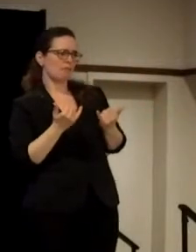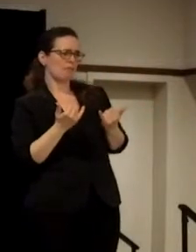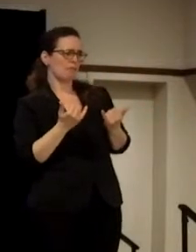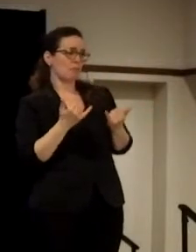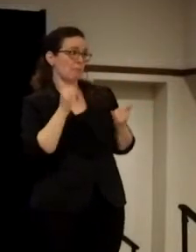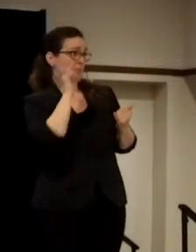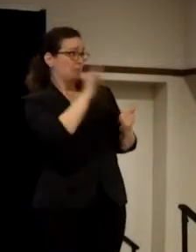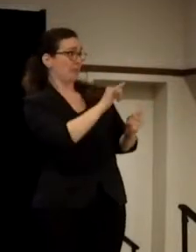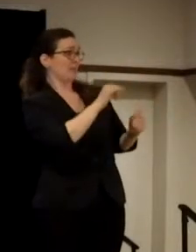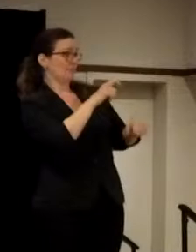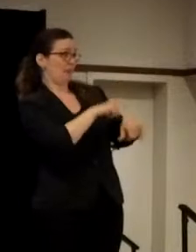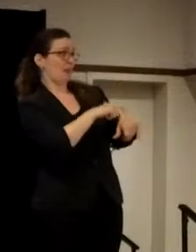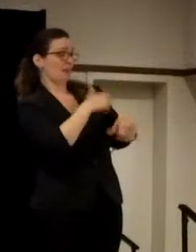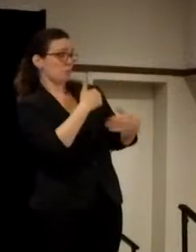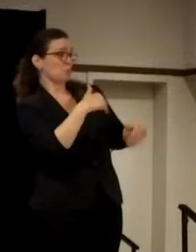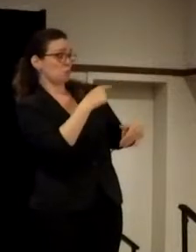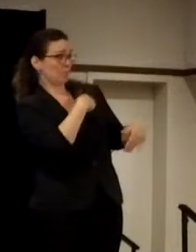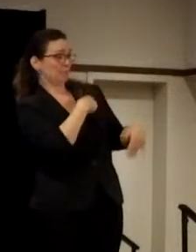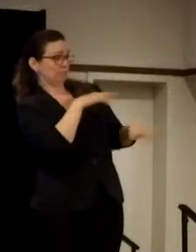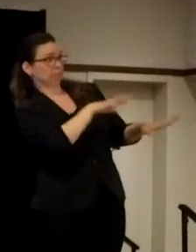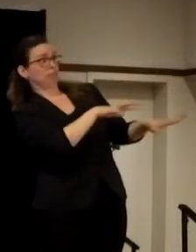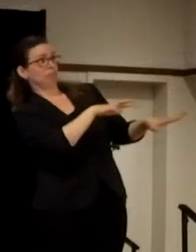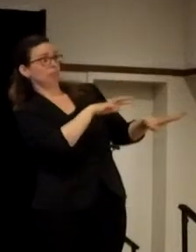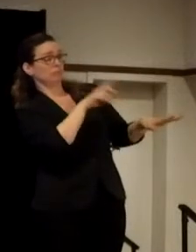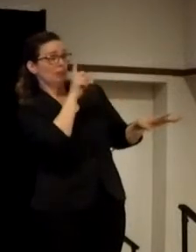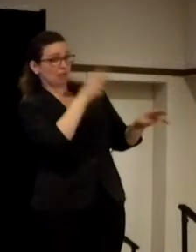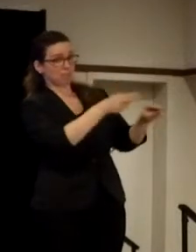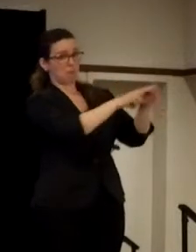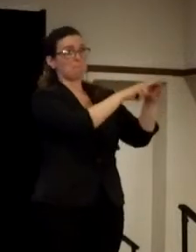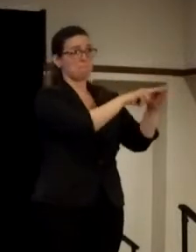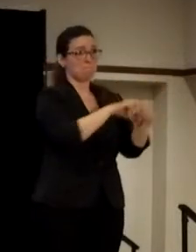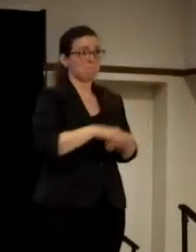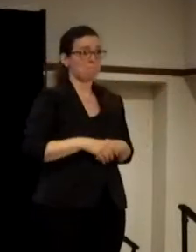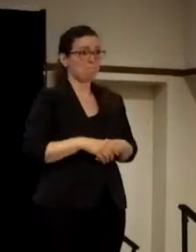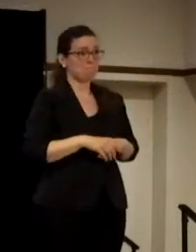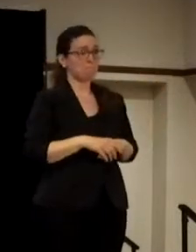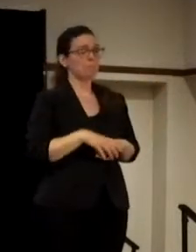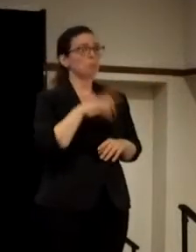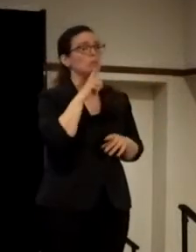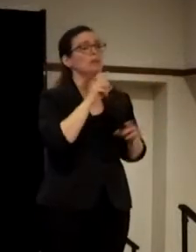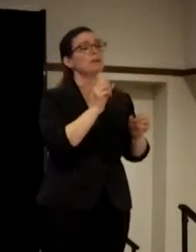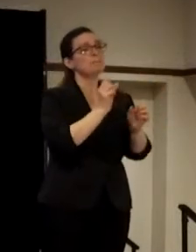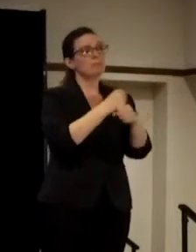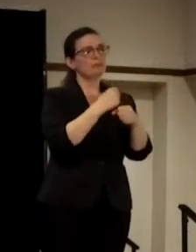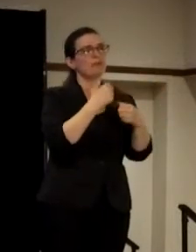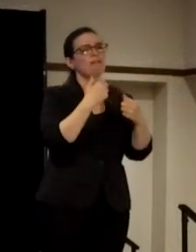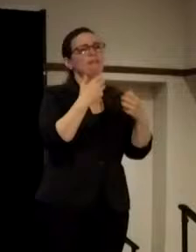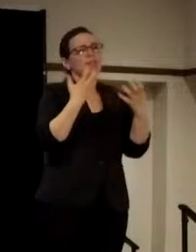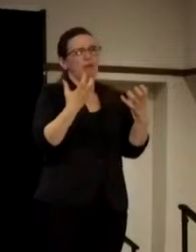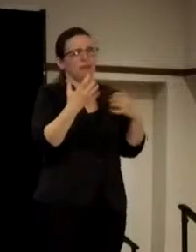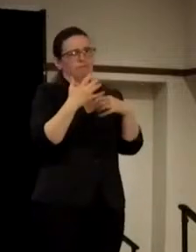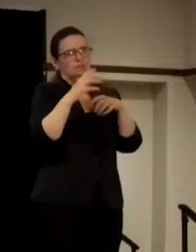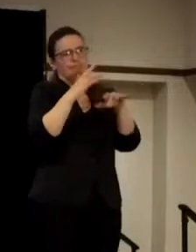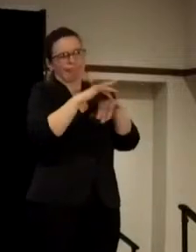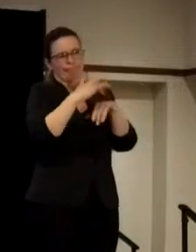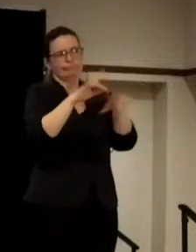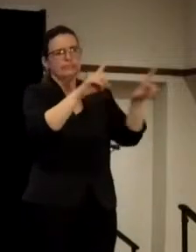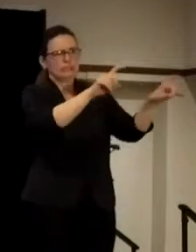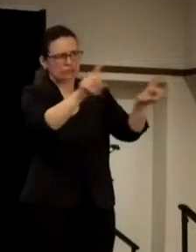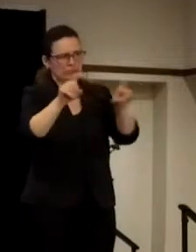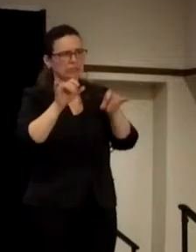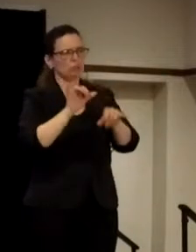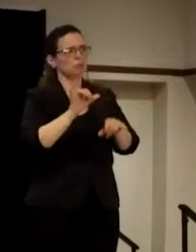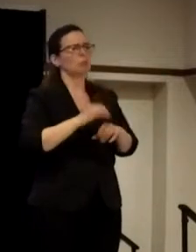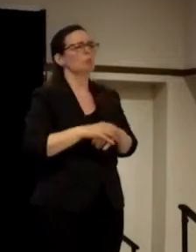30 cases, they were producing a lot of tests. So I think there was that kind of flipped at some point last